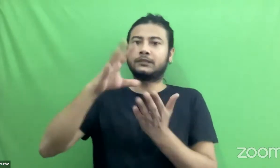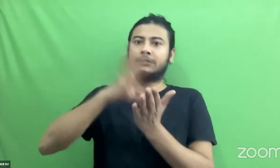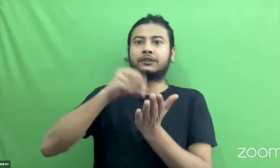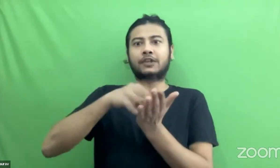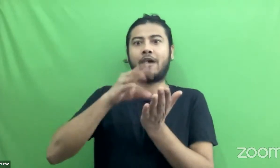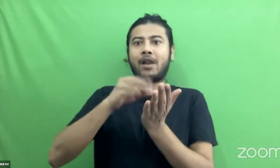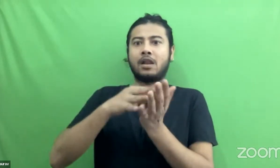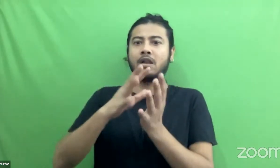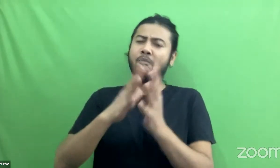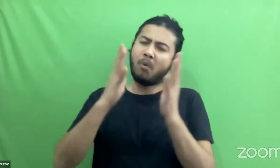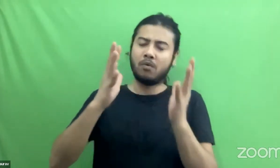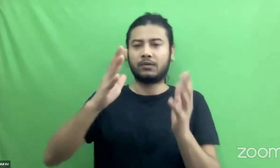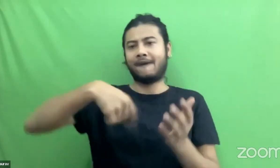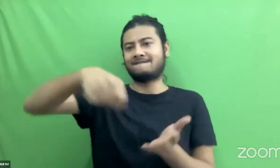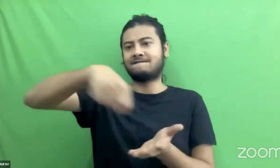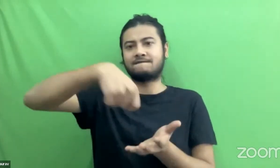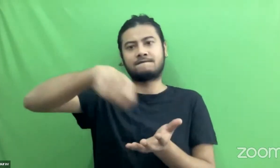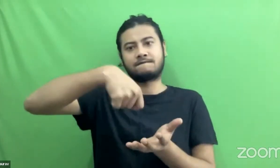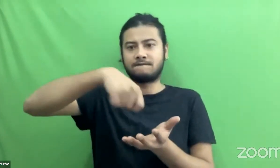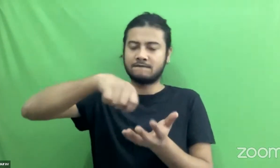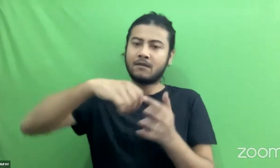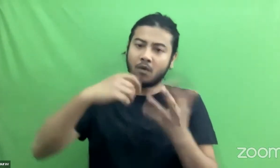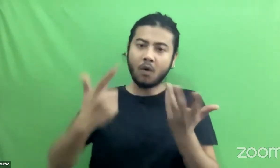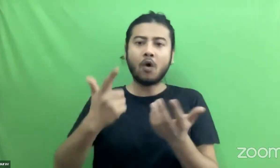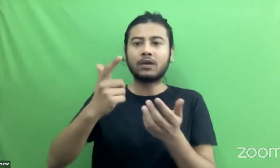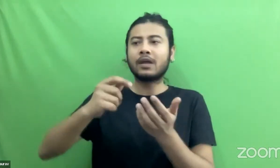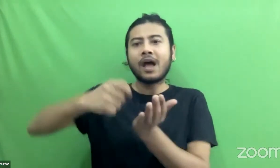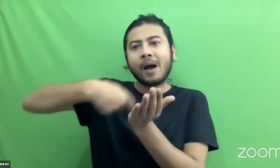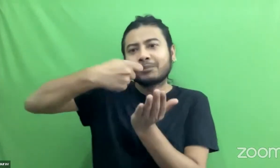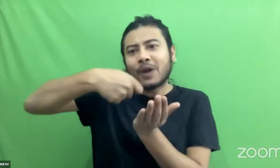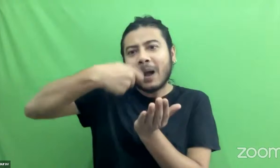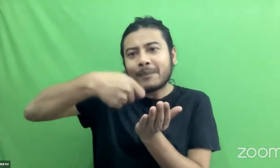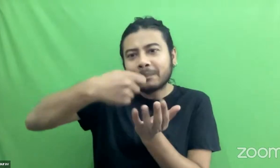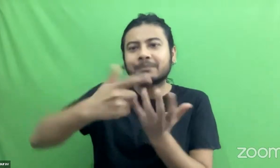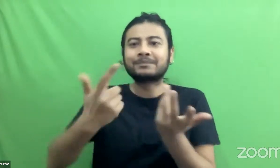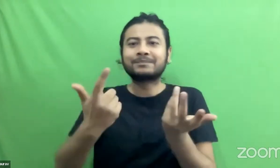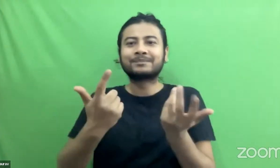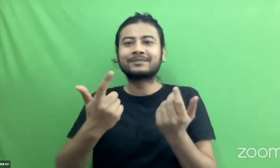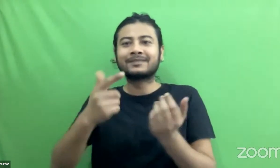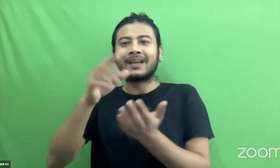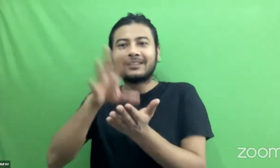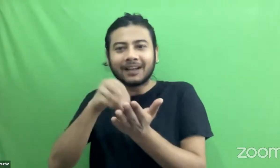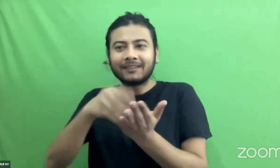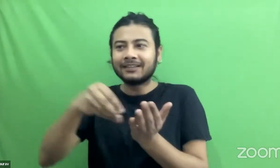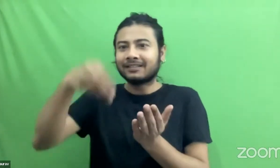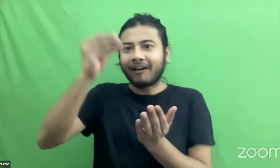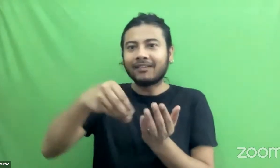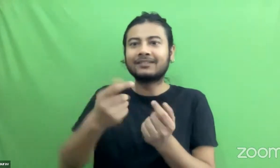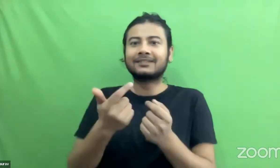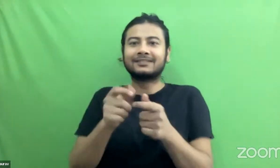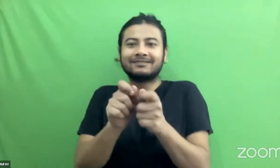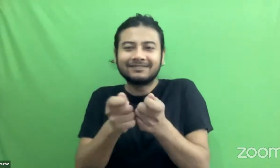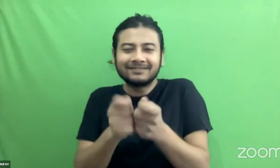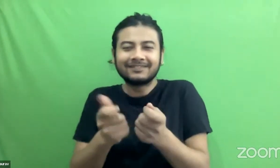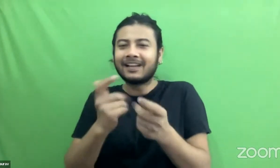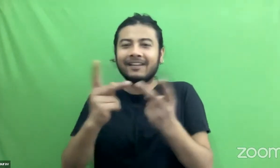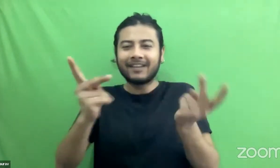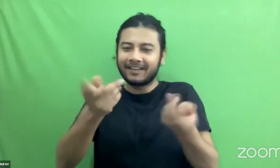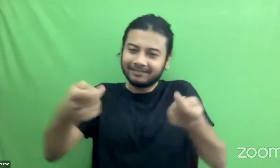some khichdi or some biryani you make today and you offer it to Lord. So after Lord has eaten, suppose